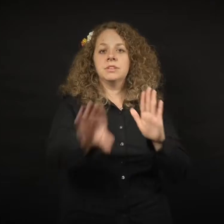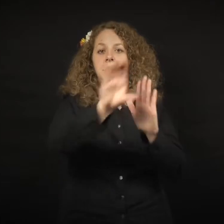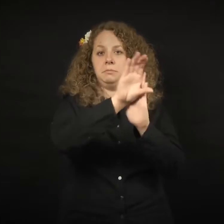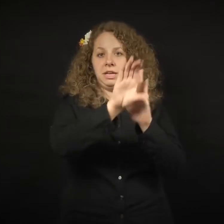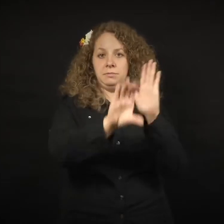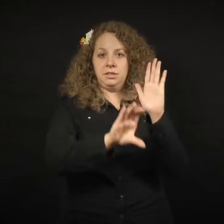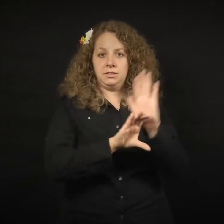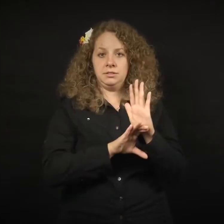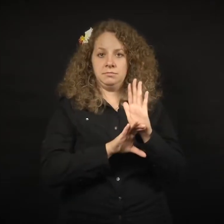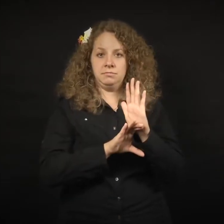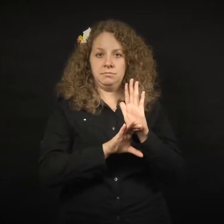Commandment.